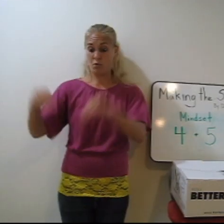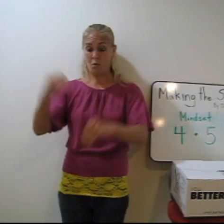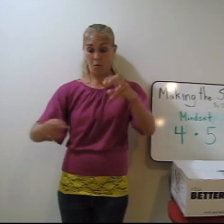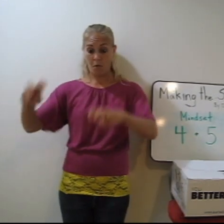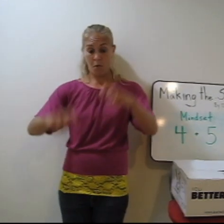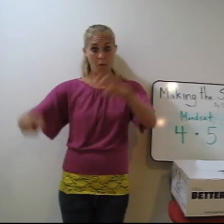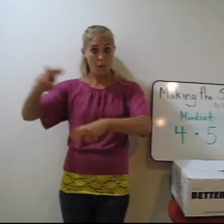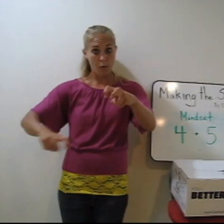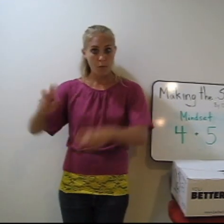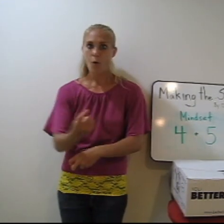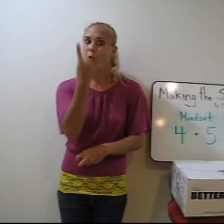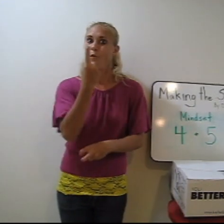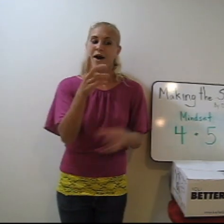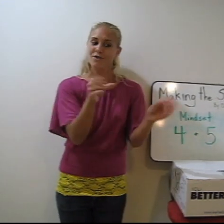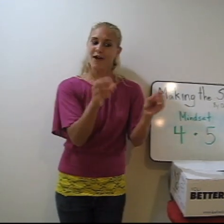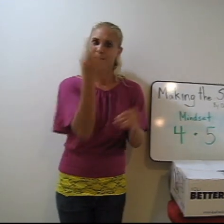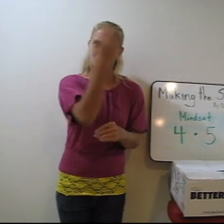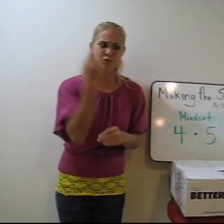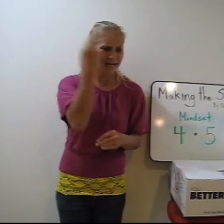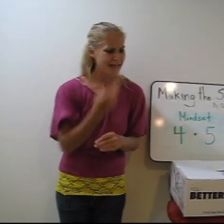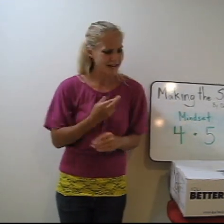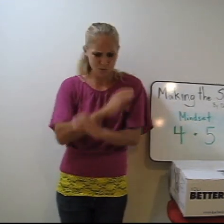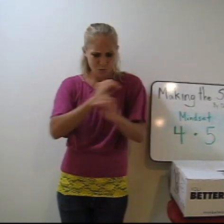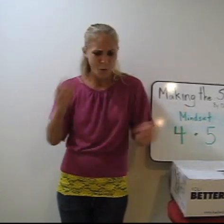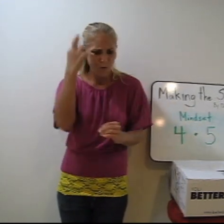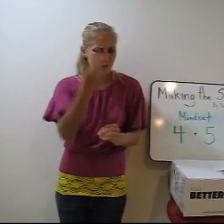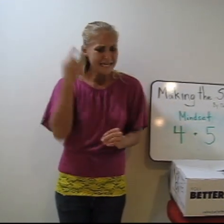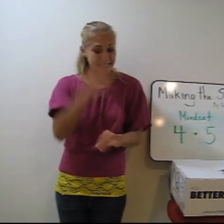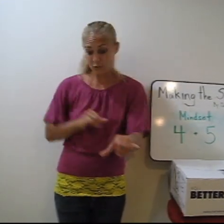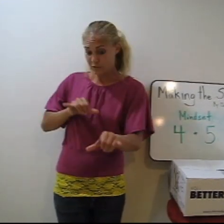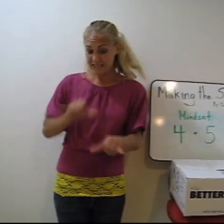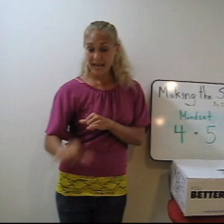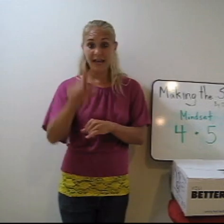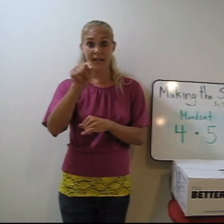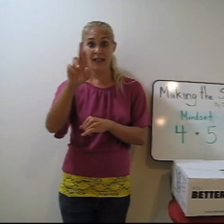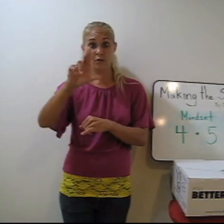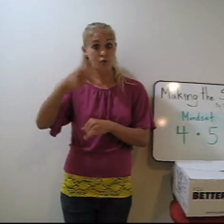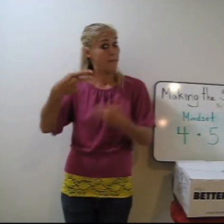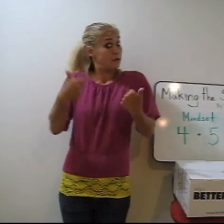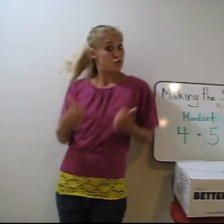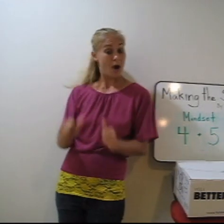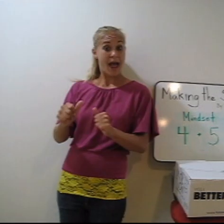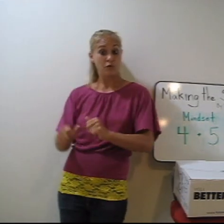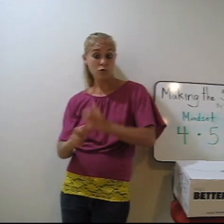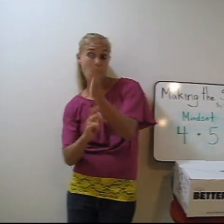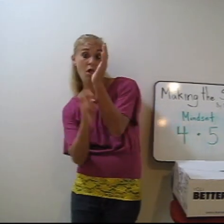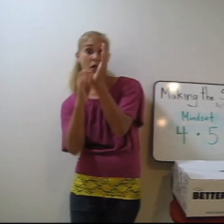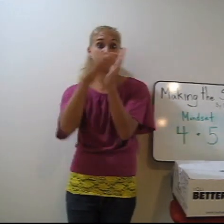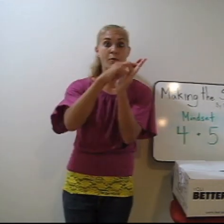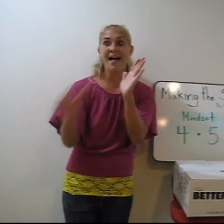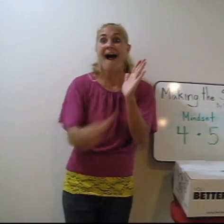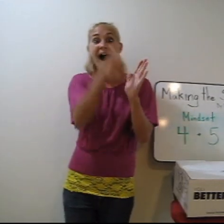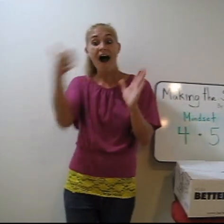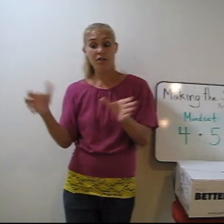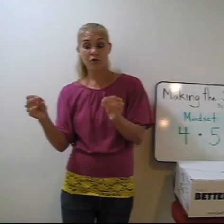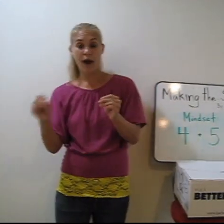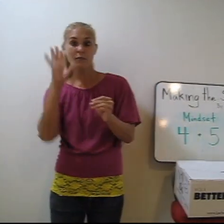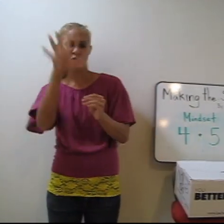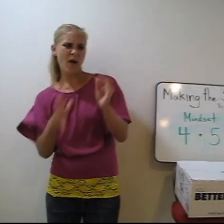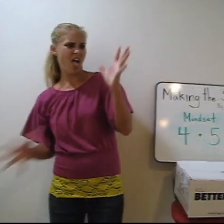crabs realize there's no further reason to stay in the trap and attempt to leave, the other crabs will gang up on him and stop him.